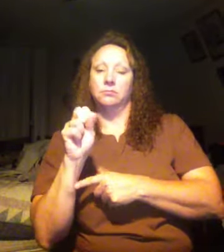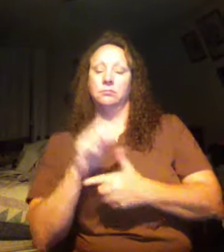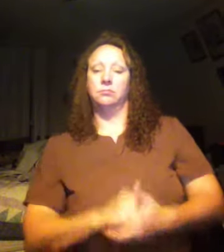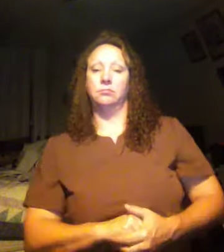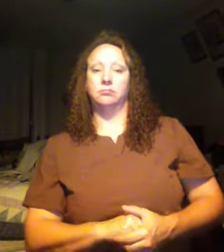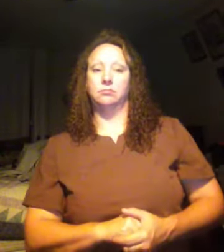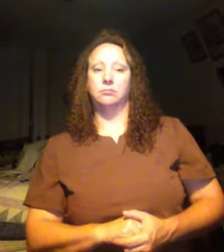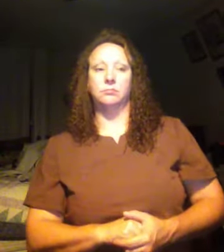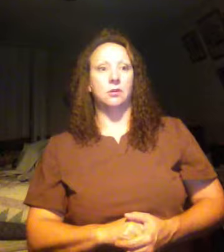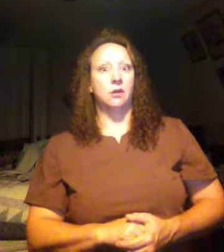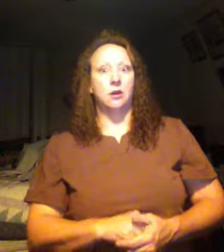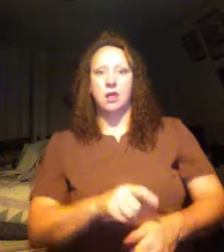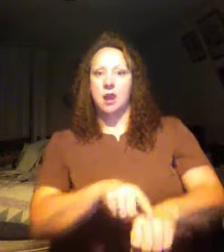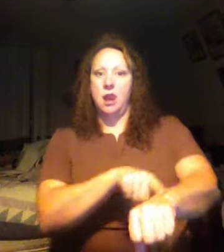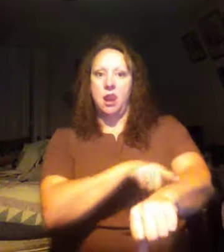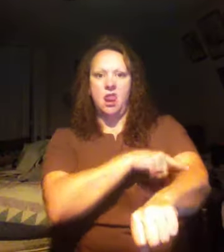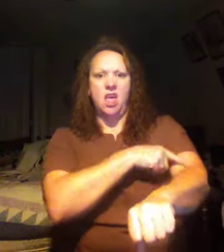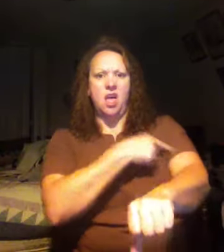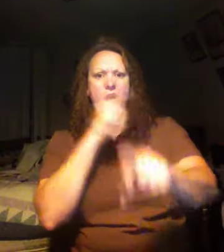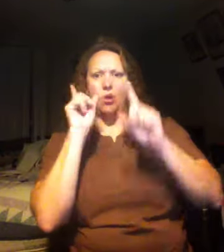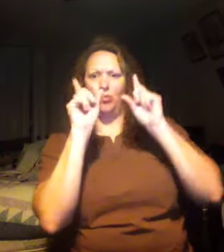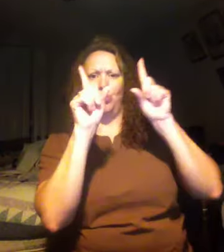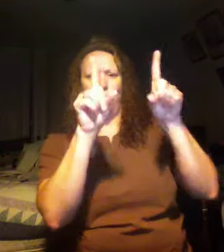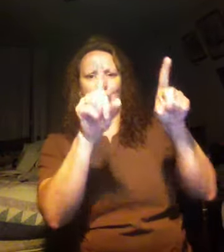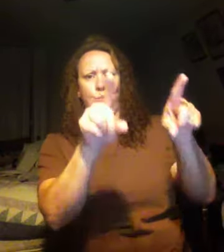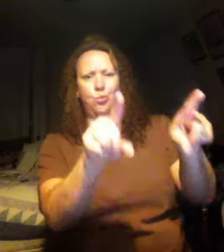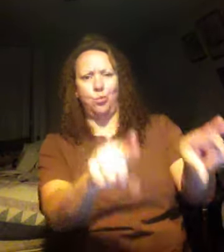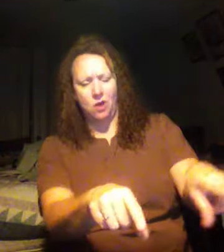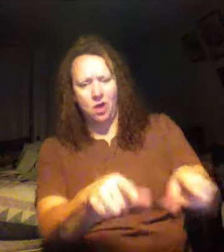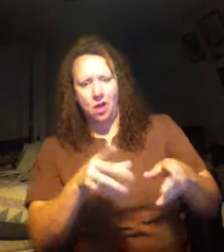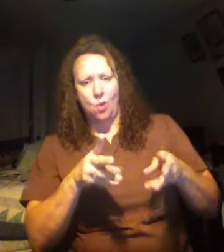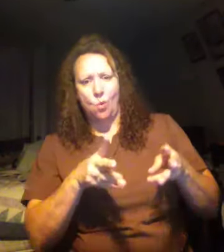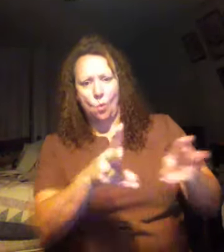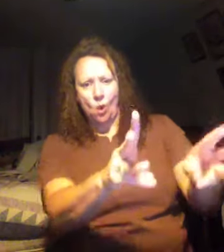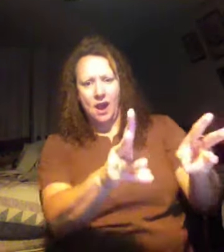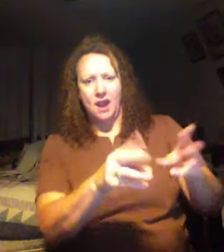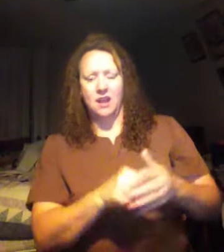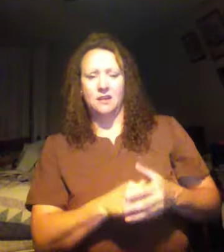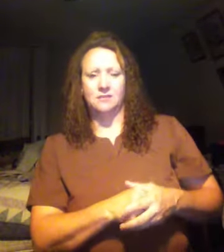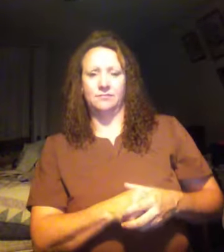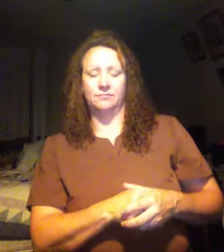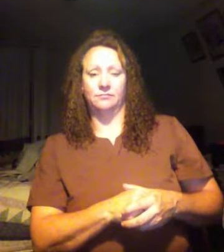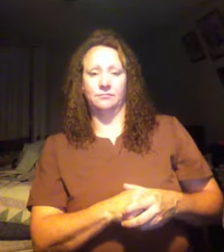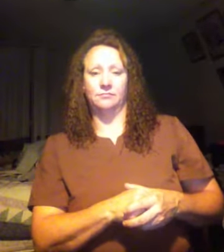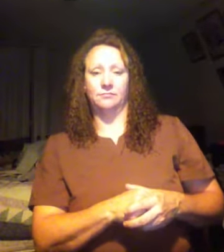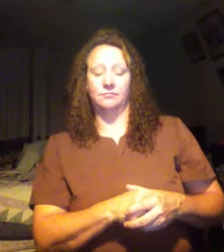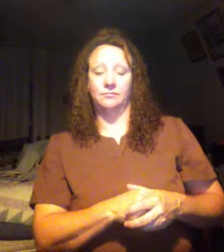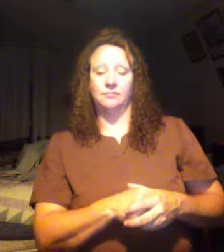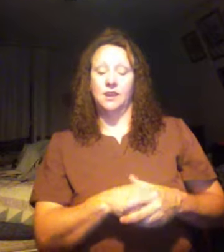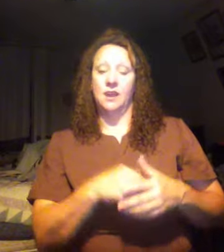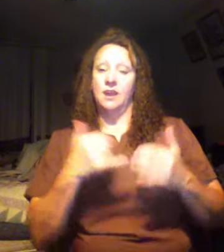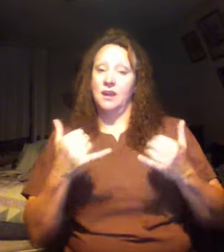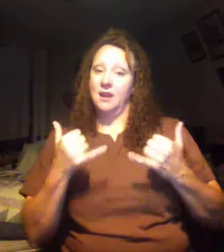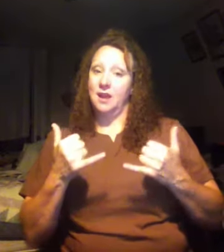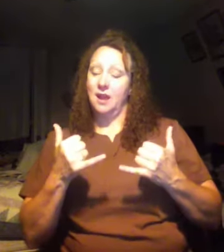Now, it was a long, hard journey, and we are talking about March 1776.